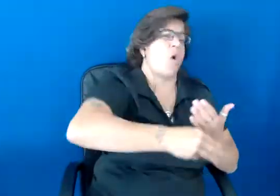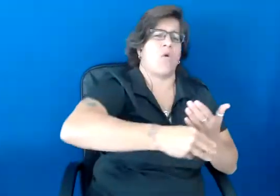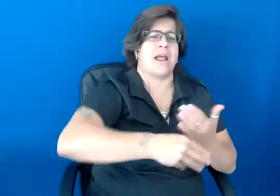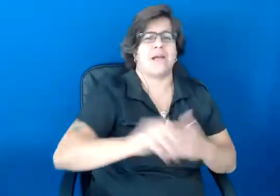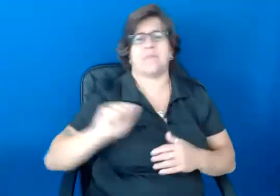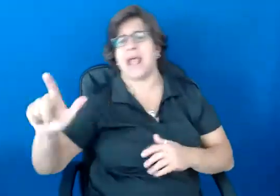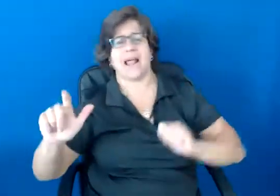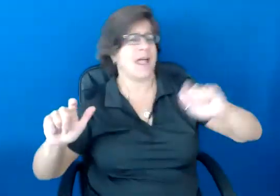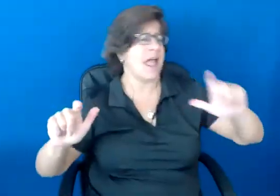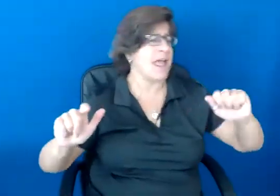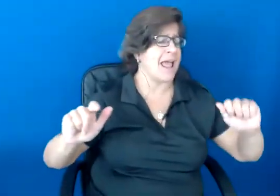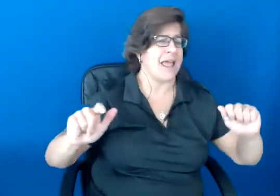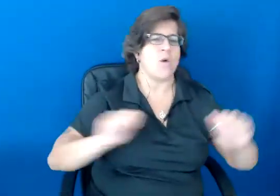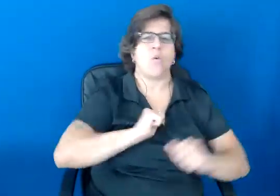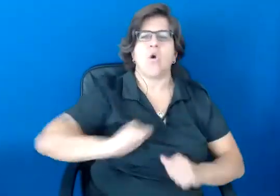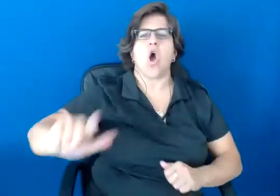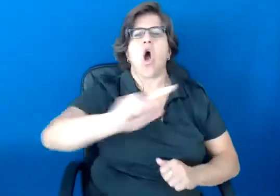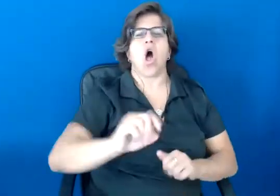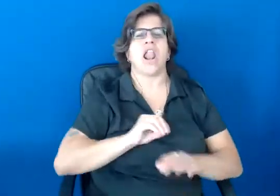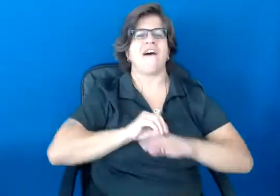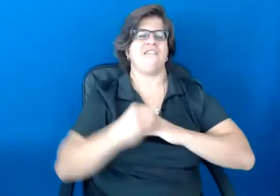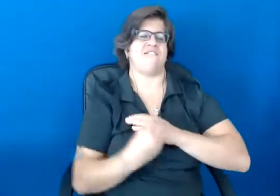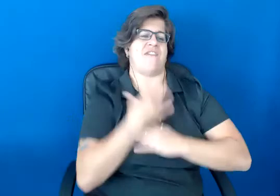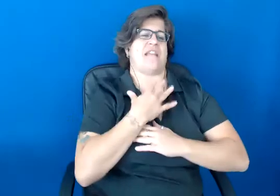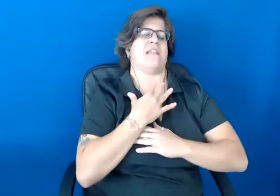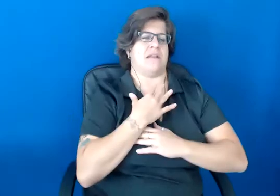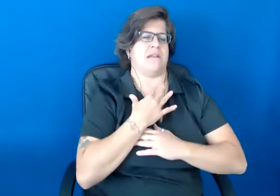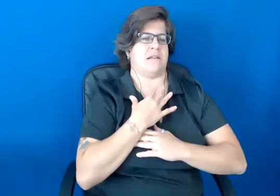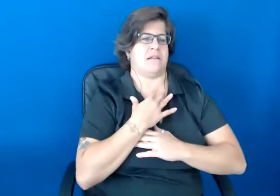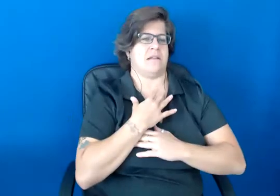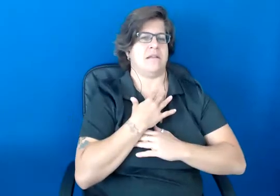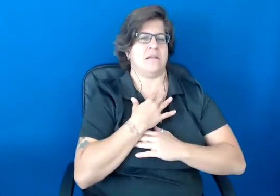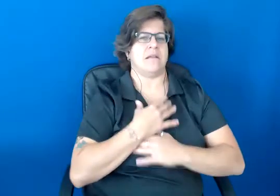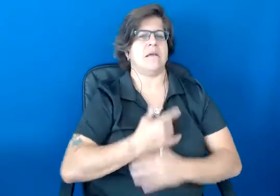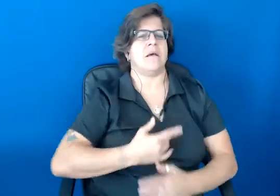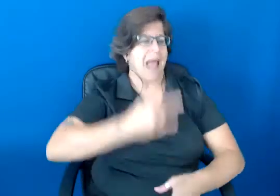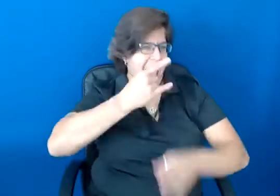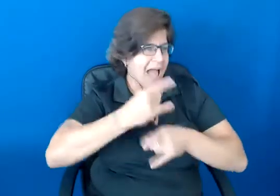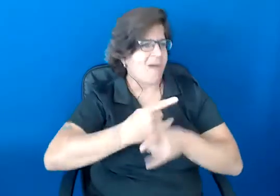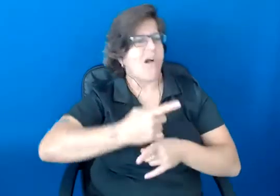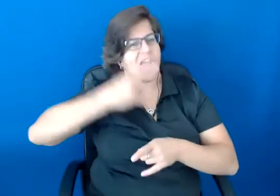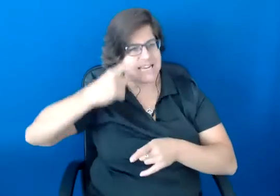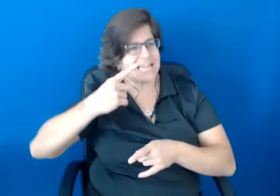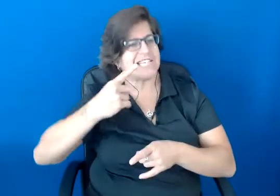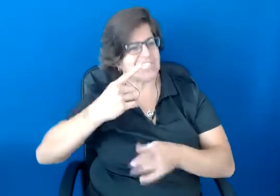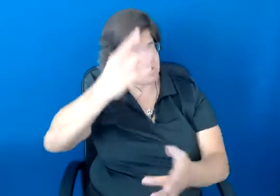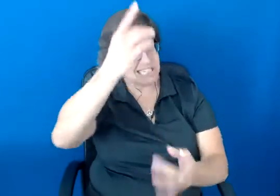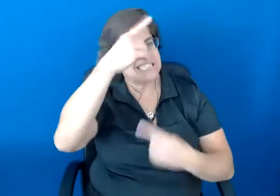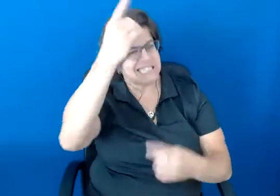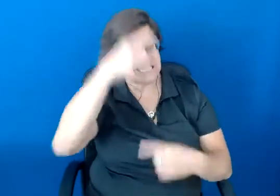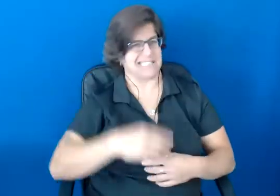affected by the disease of alcoholism. And in my Al-Anon program, of course, it's all about emotional sobriety.